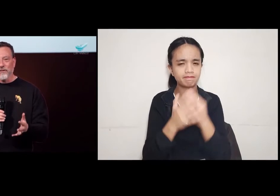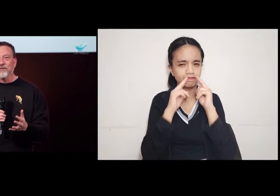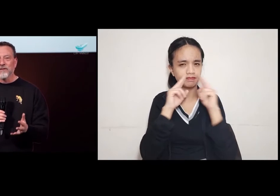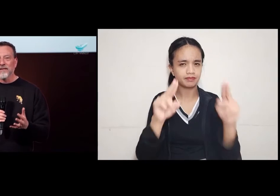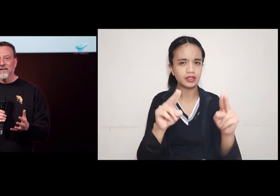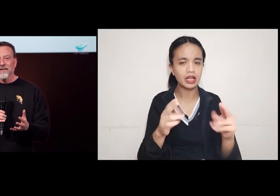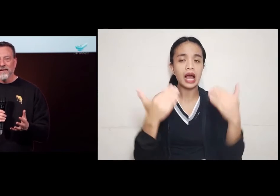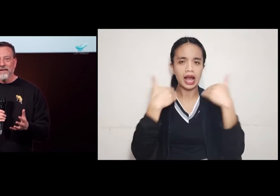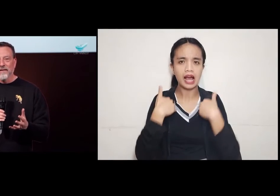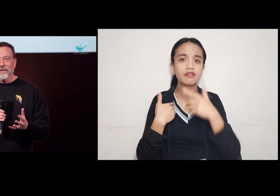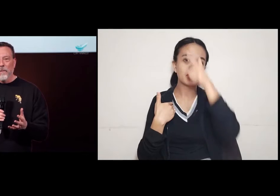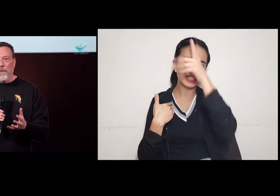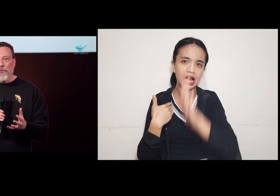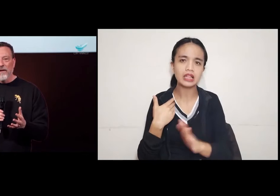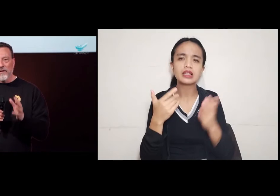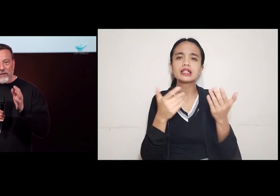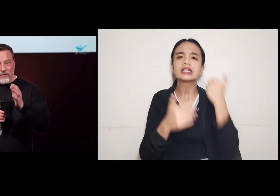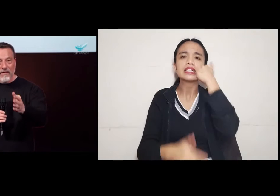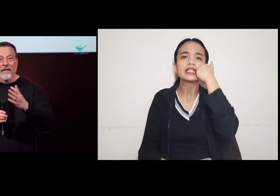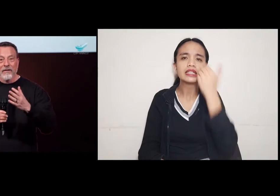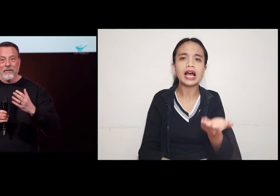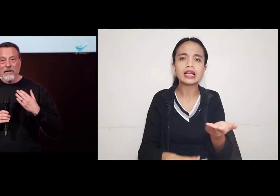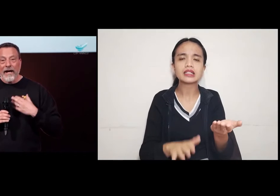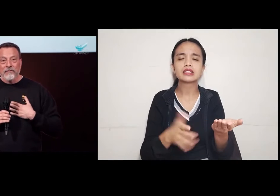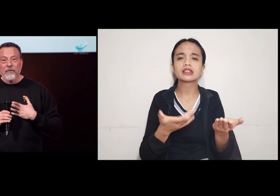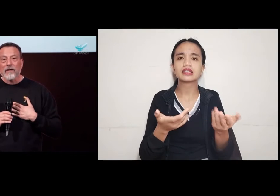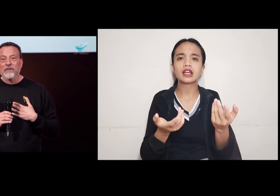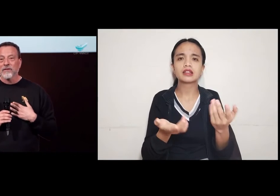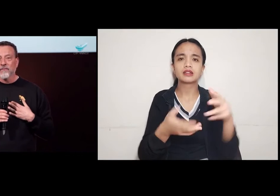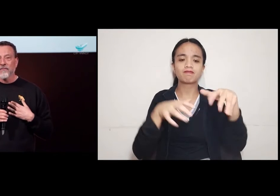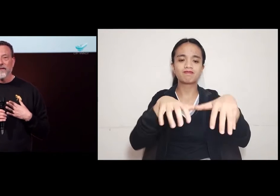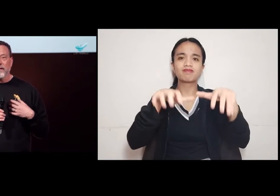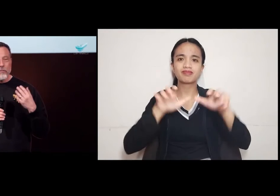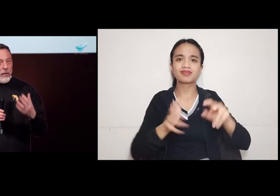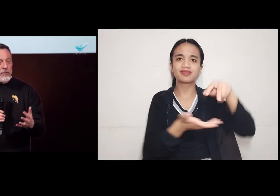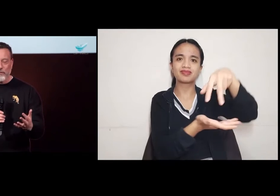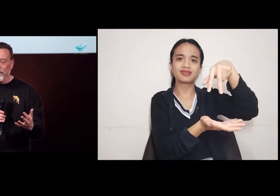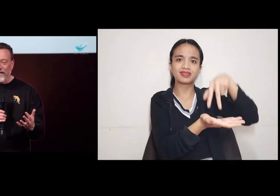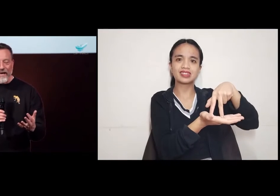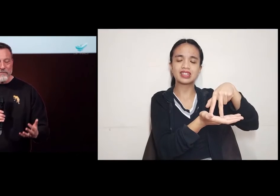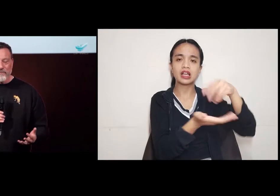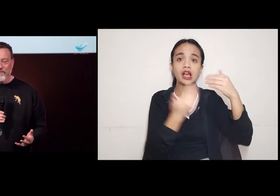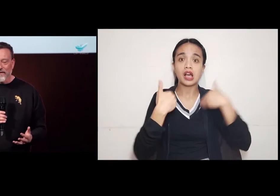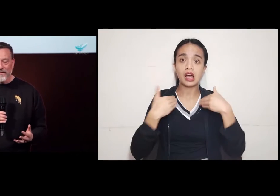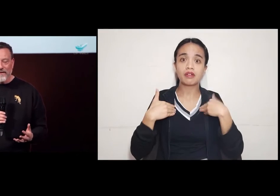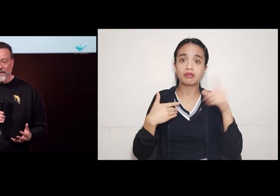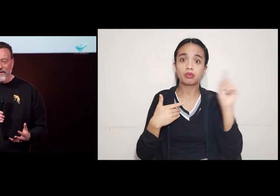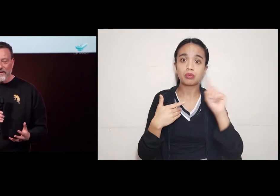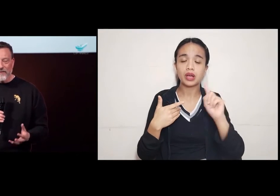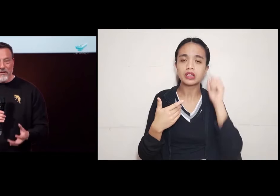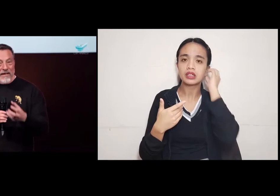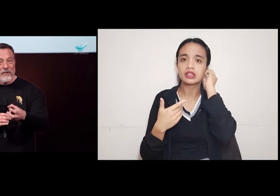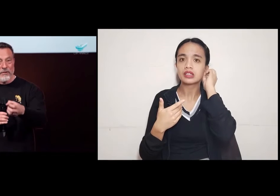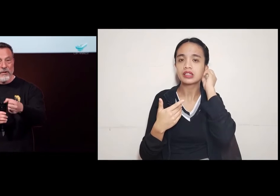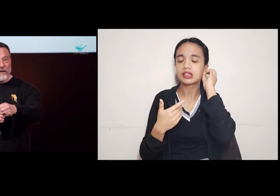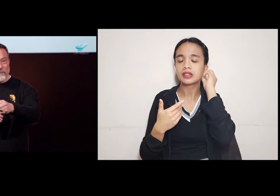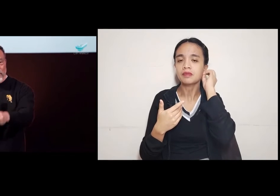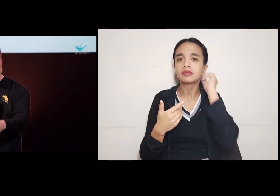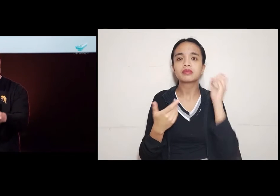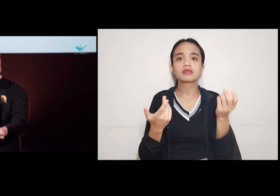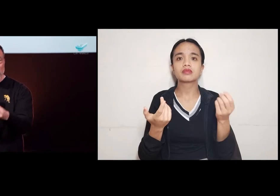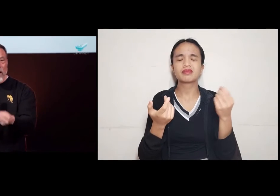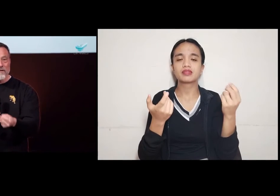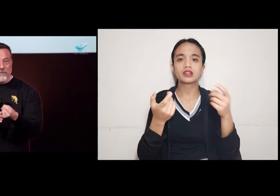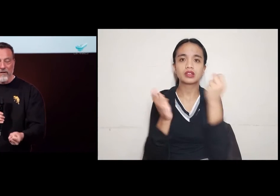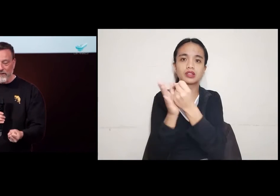good news. That there's a God who died for us, who rose from the dead. There's a God who took on